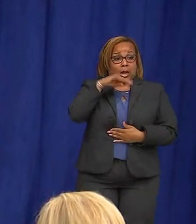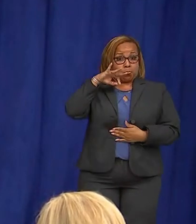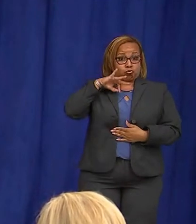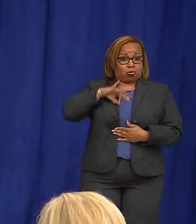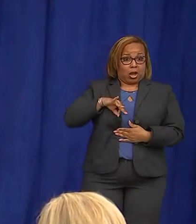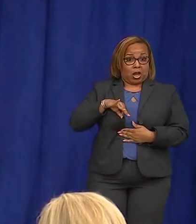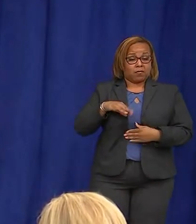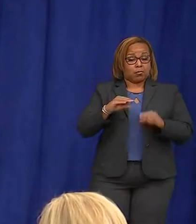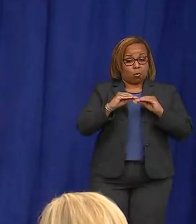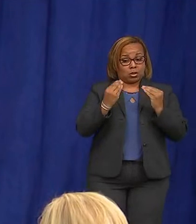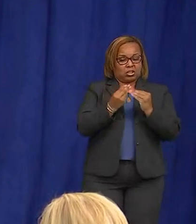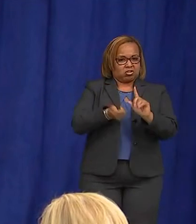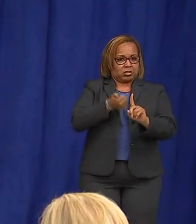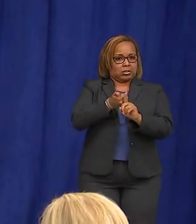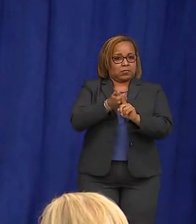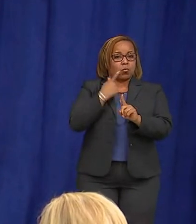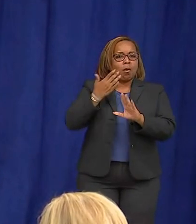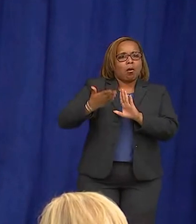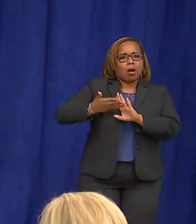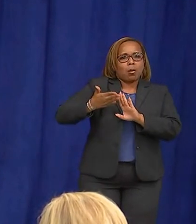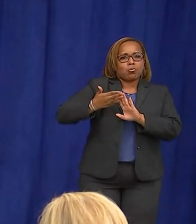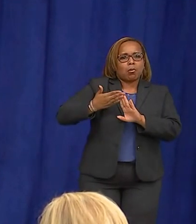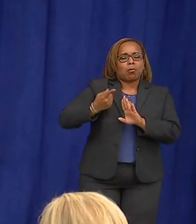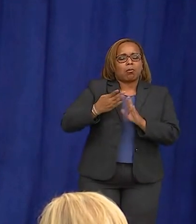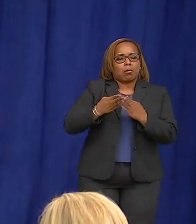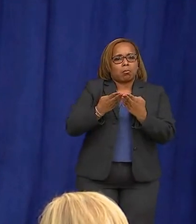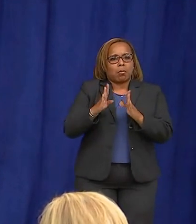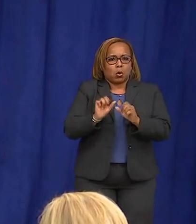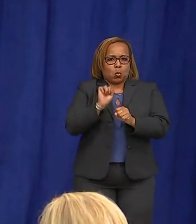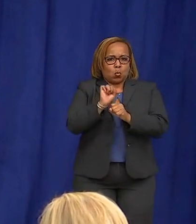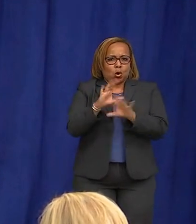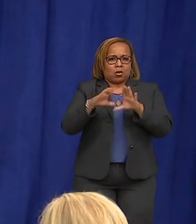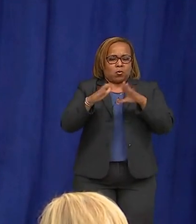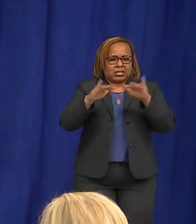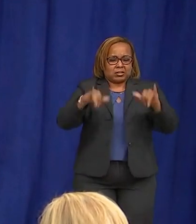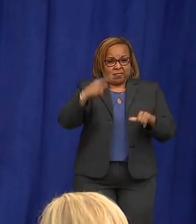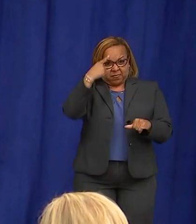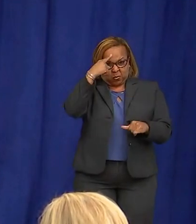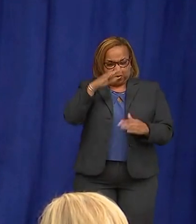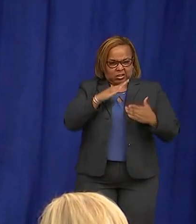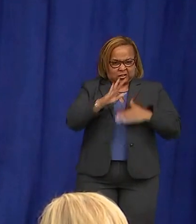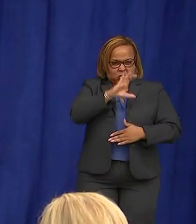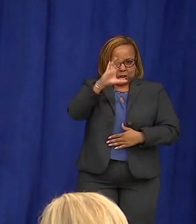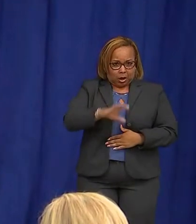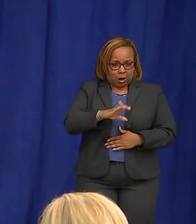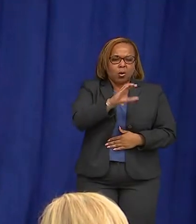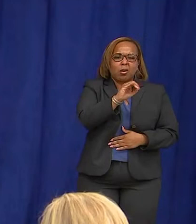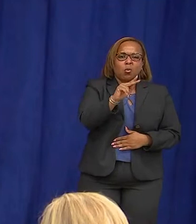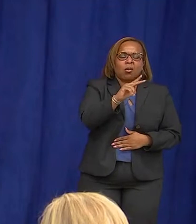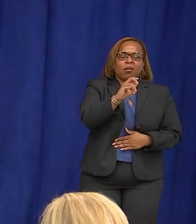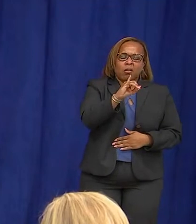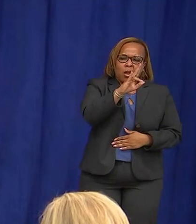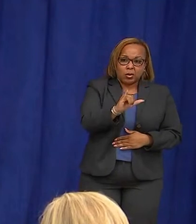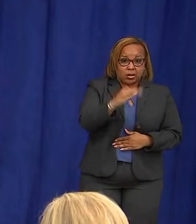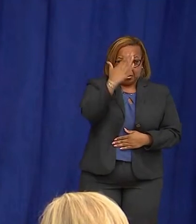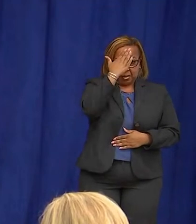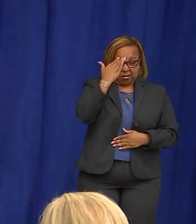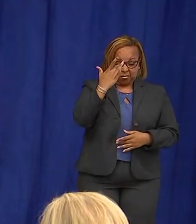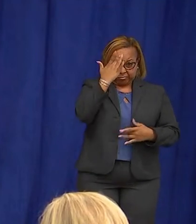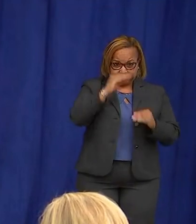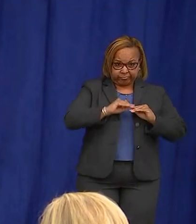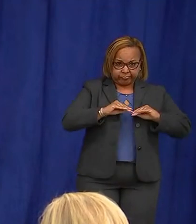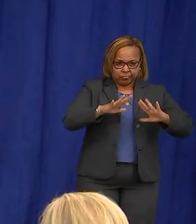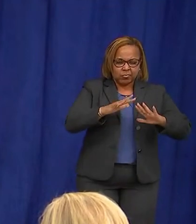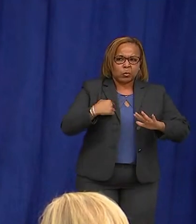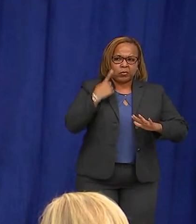nonprofit umbrella organization operating the public workforce system for the city of Chicago and Cook County. Given the pandemic, you've